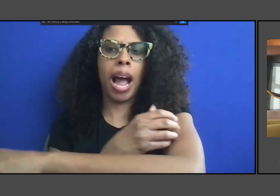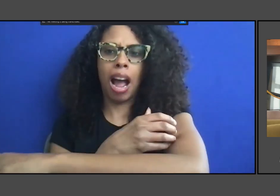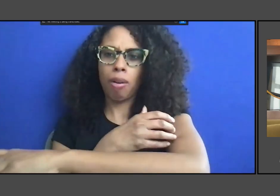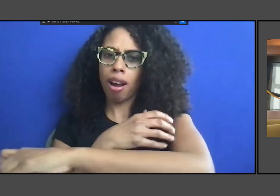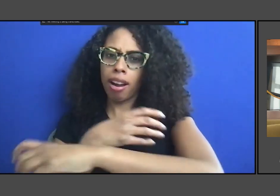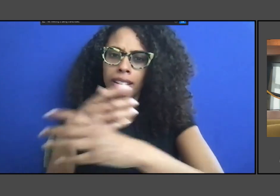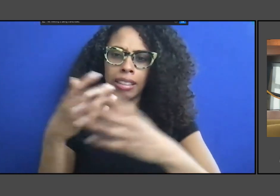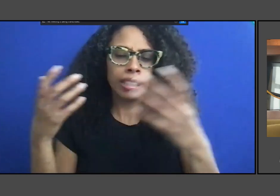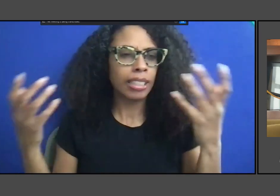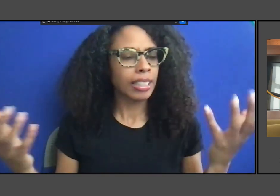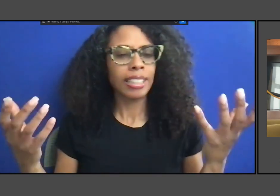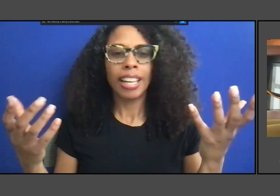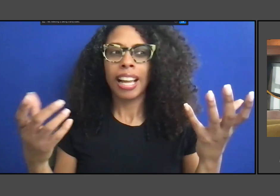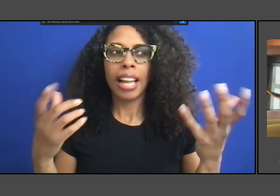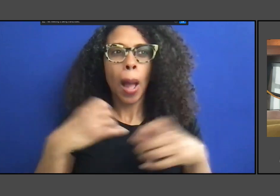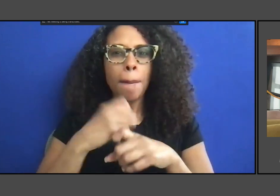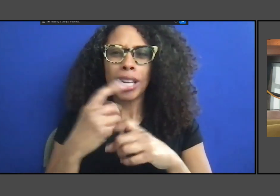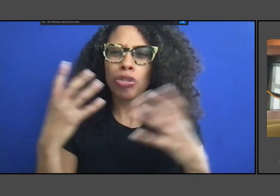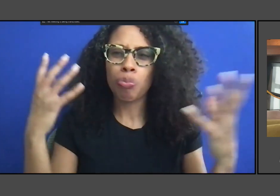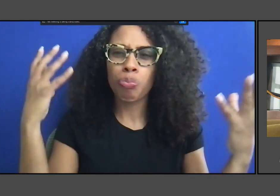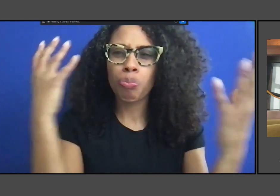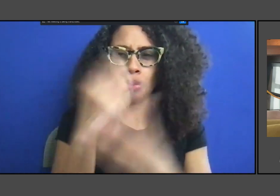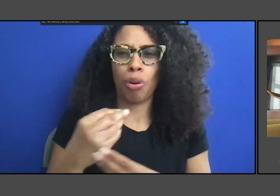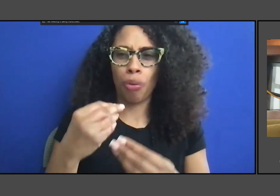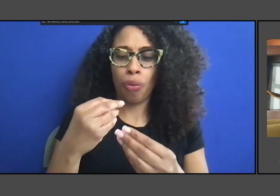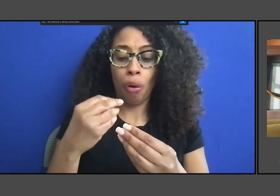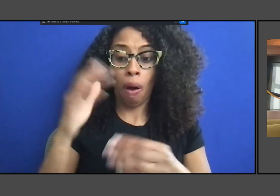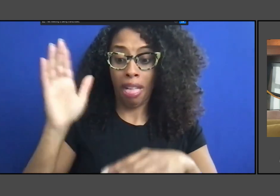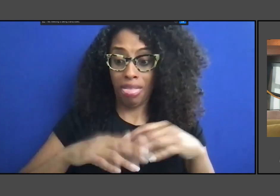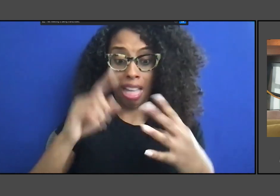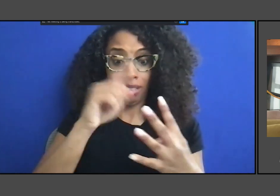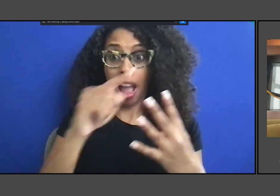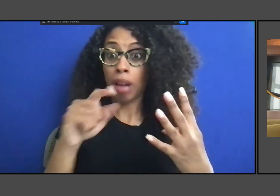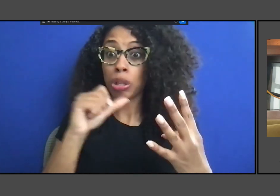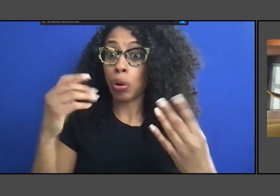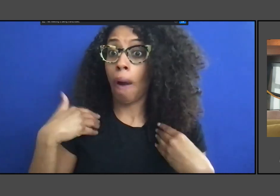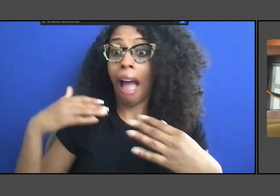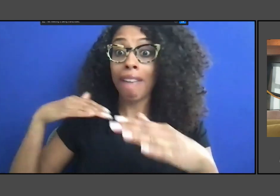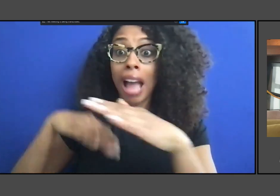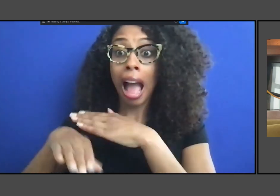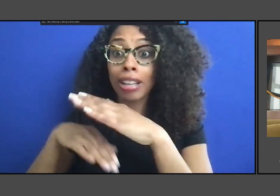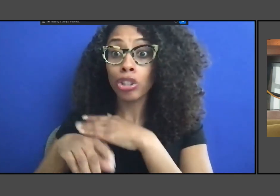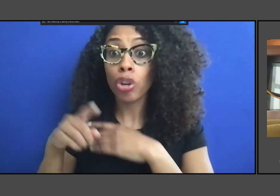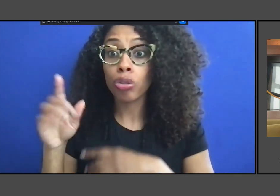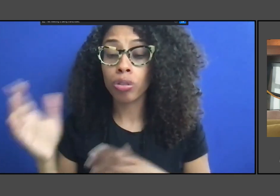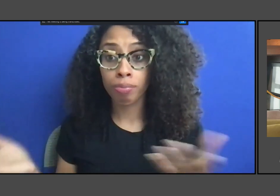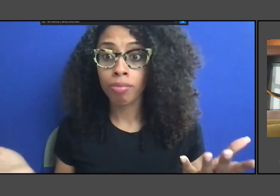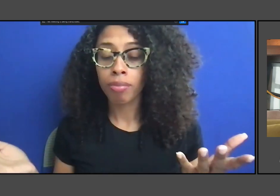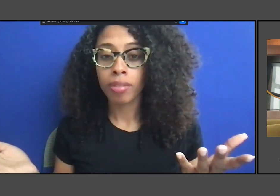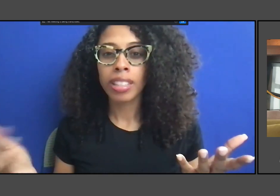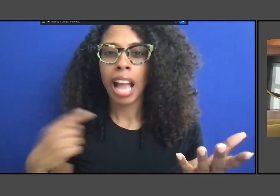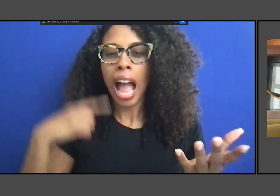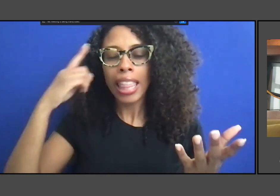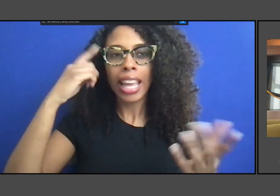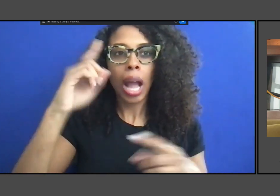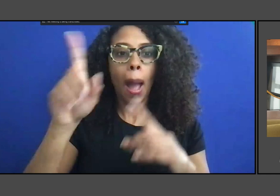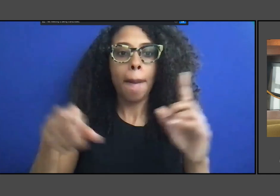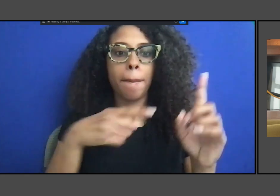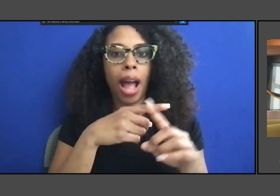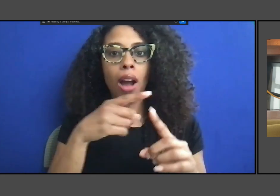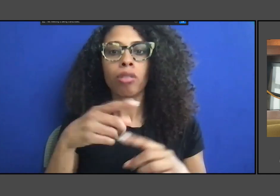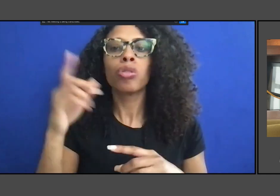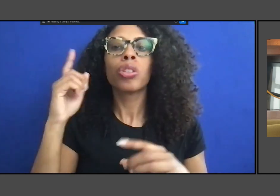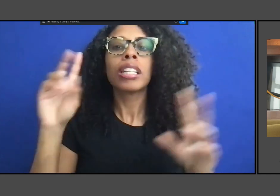more beautiful than any of the options that you don't have access to. And I think about, when we talk about playing the changes, you know, when somebody's really good at playing